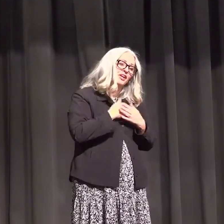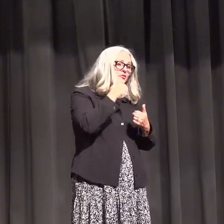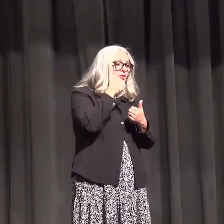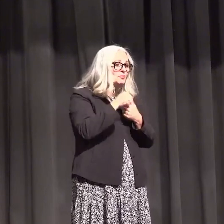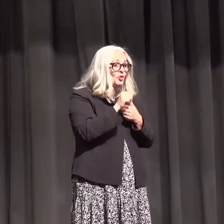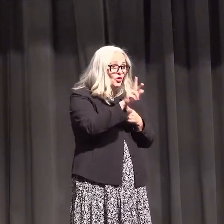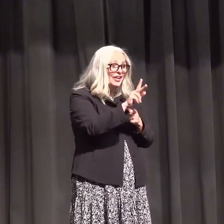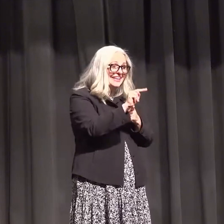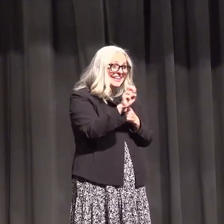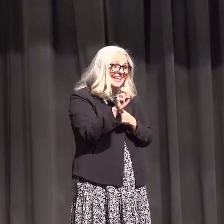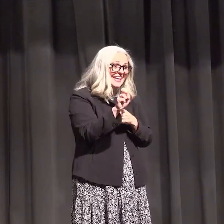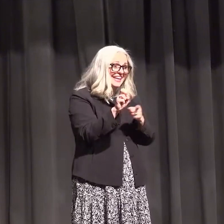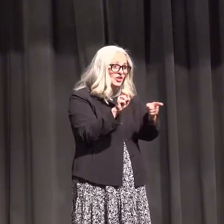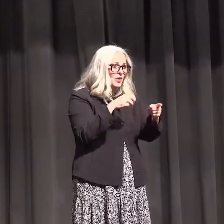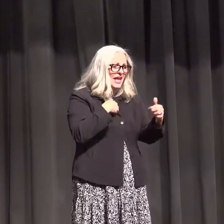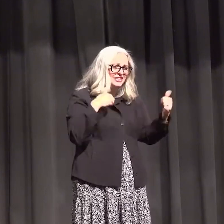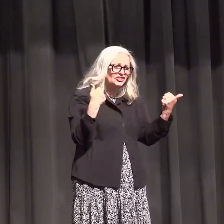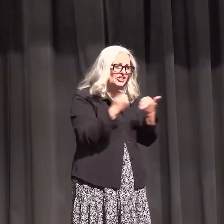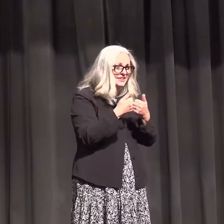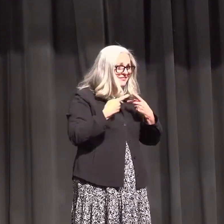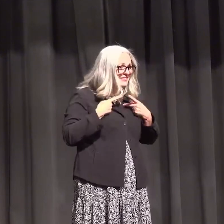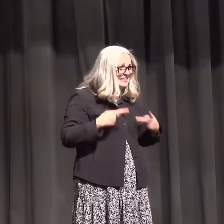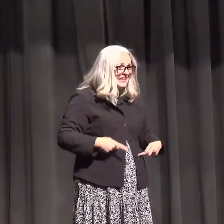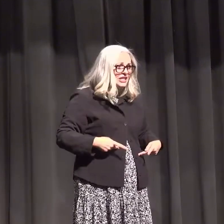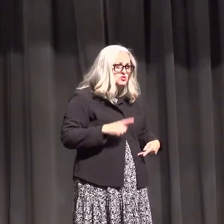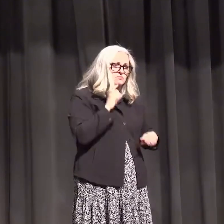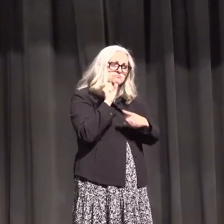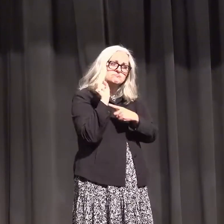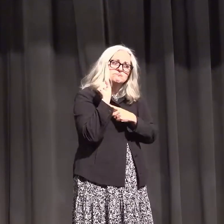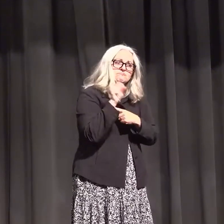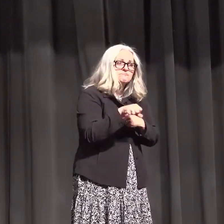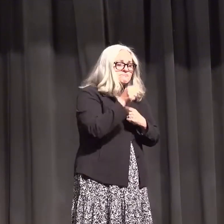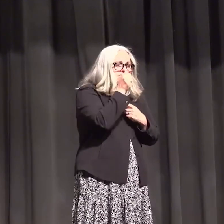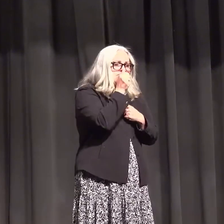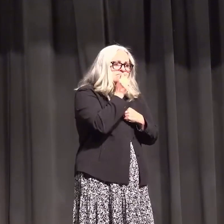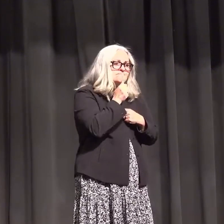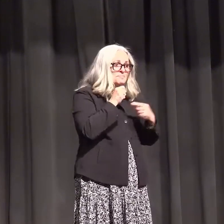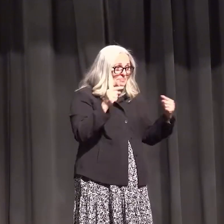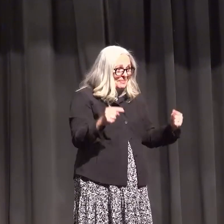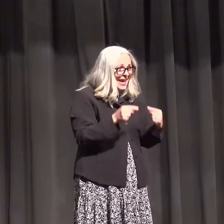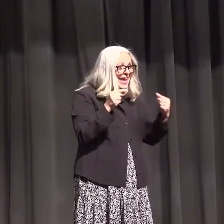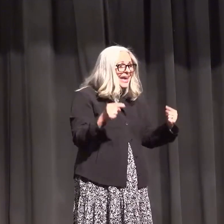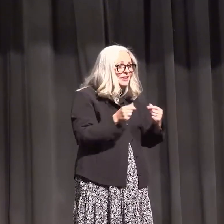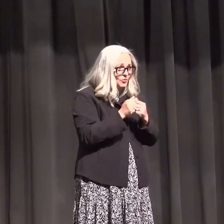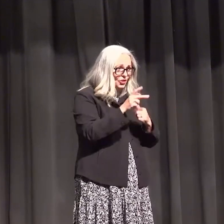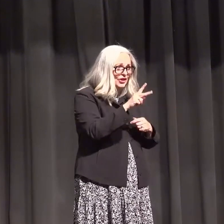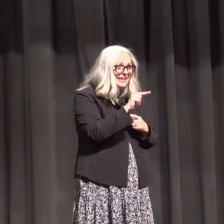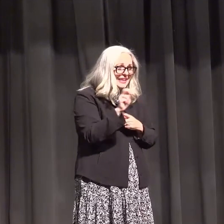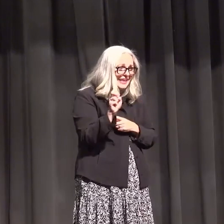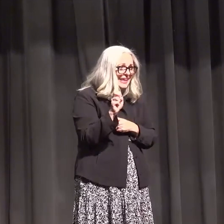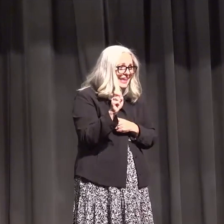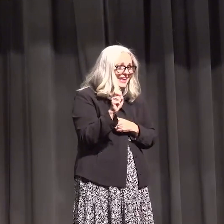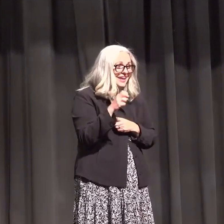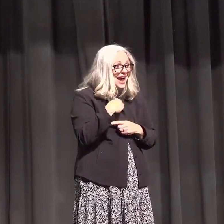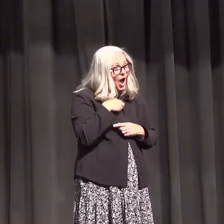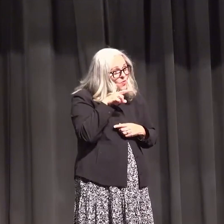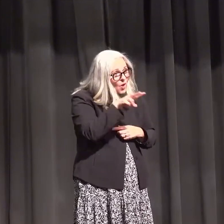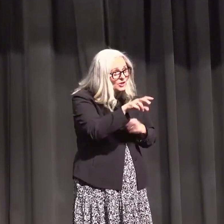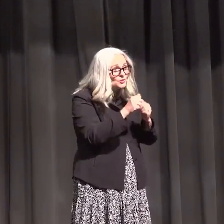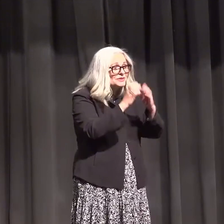Oh, and Sonia, oh my gosh, the physical challenges that you've overcome, the pain that you've had to bear with your knee,